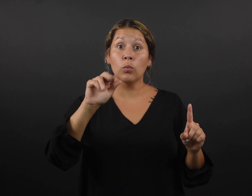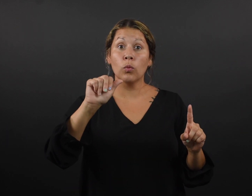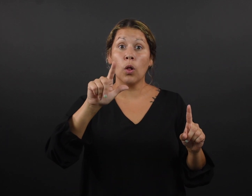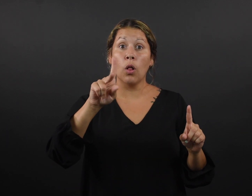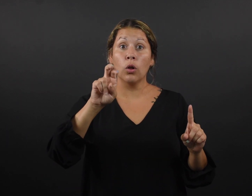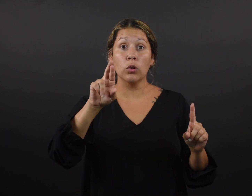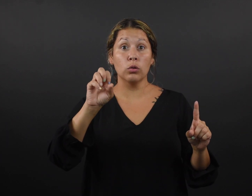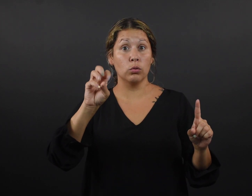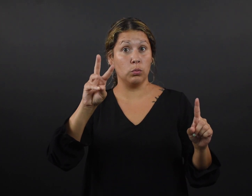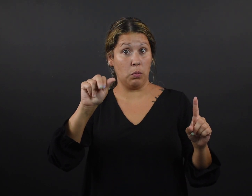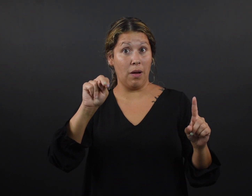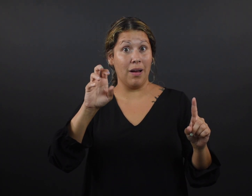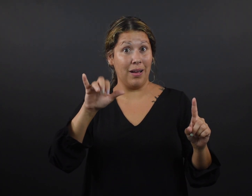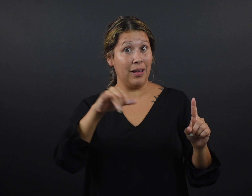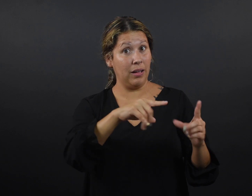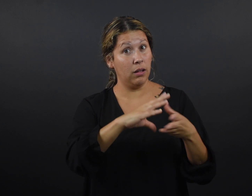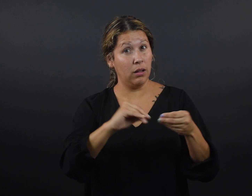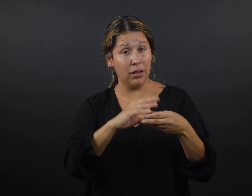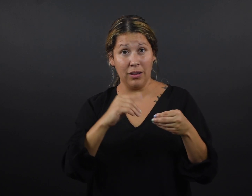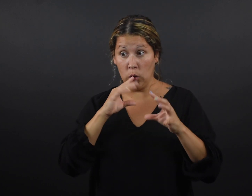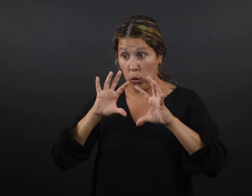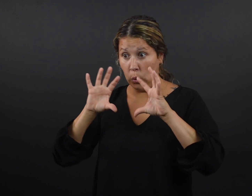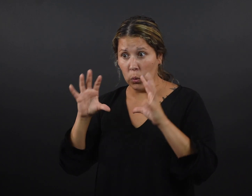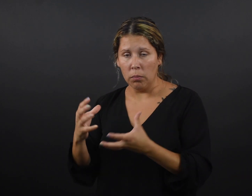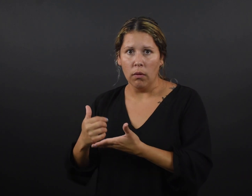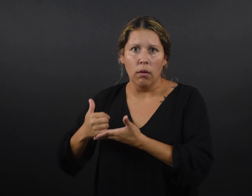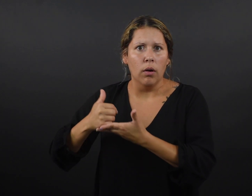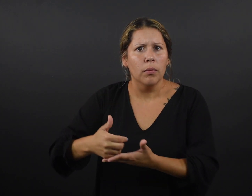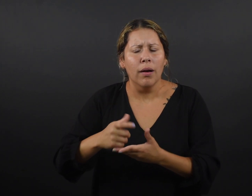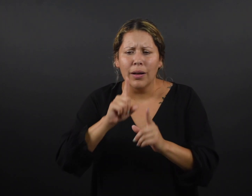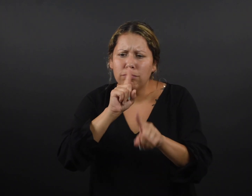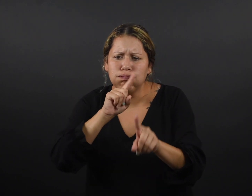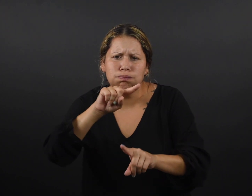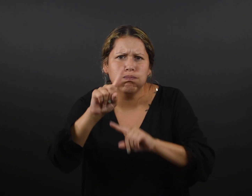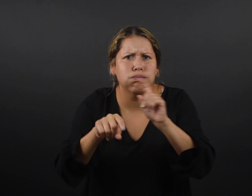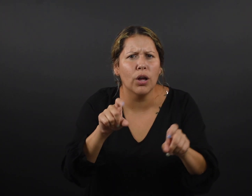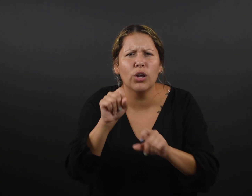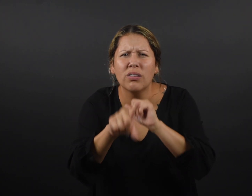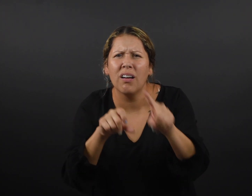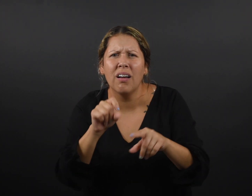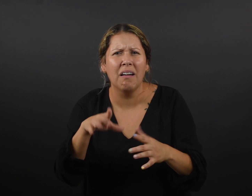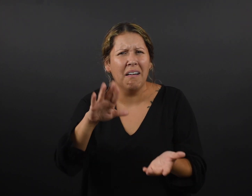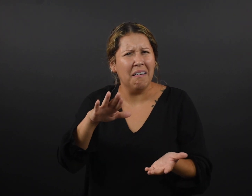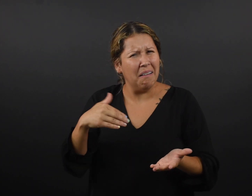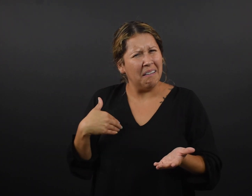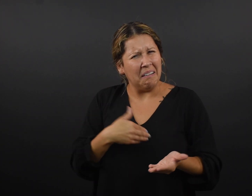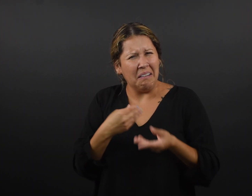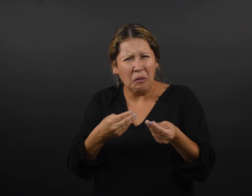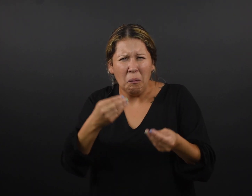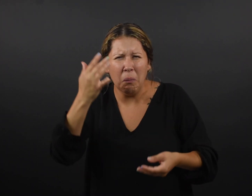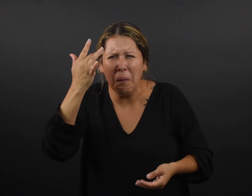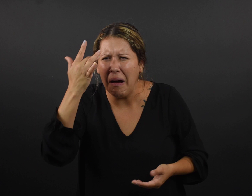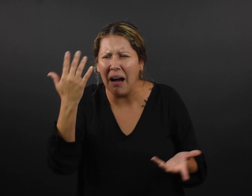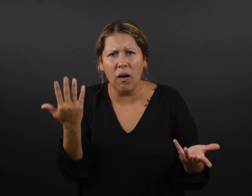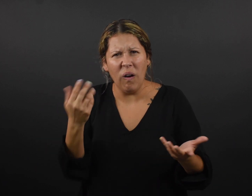postpartum. For Walker Swaney, the group helps answer questions such as, why are